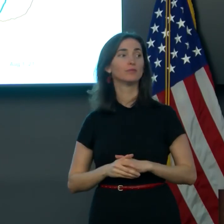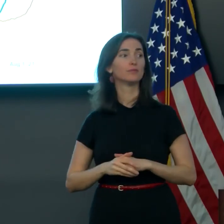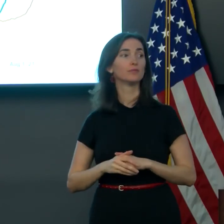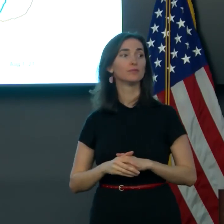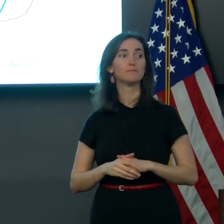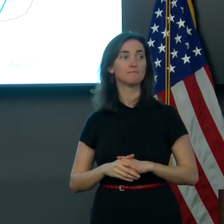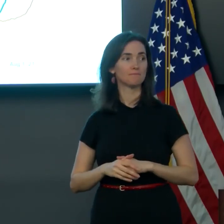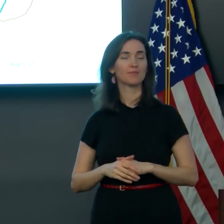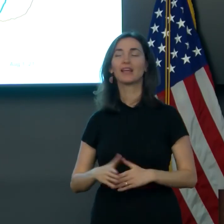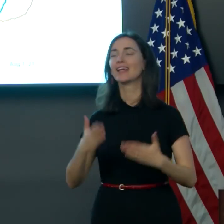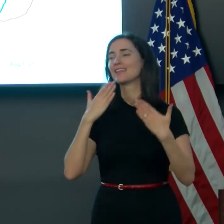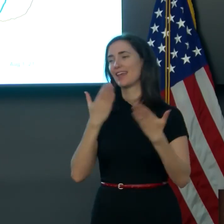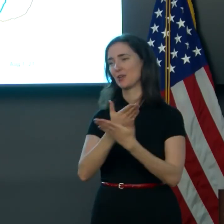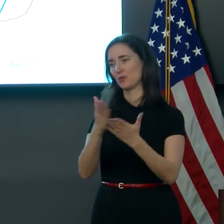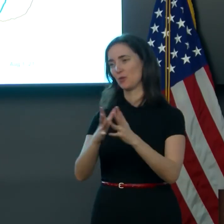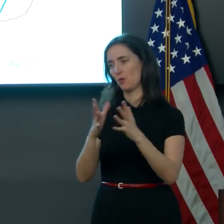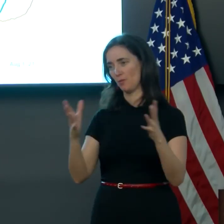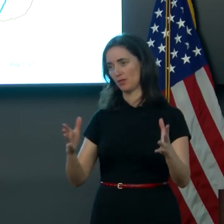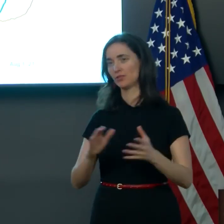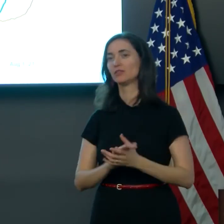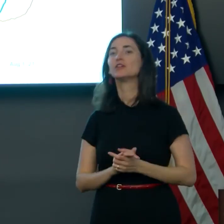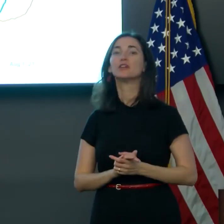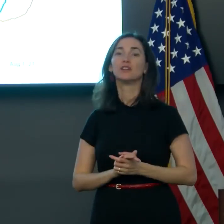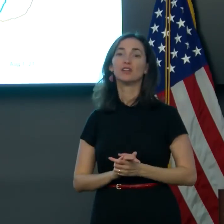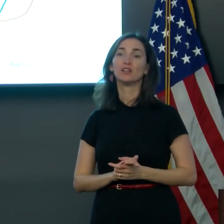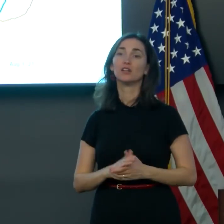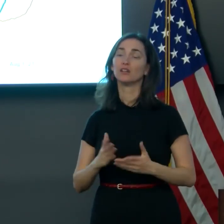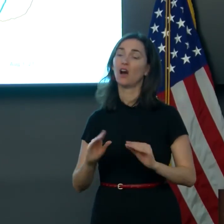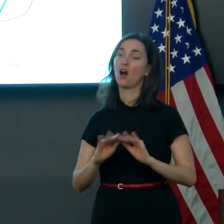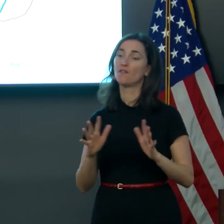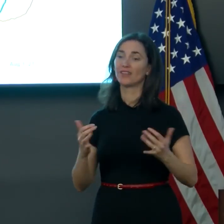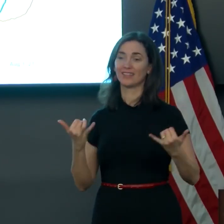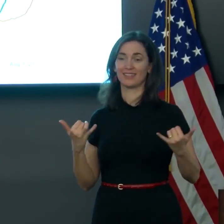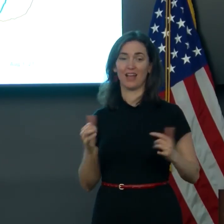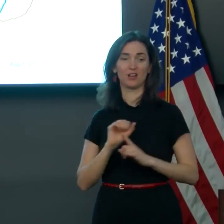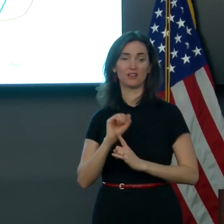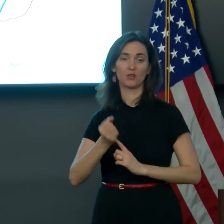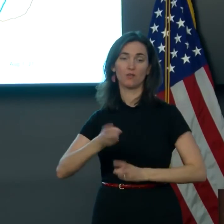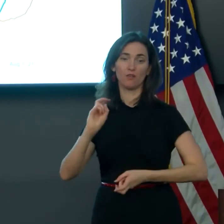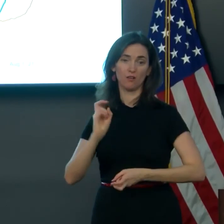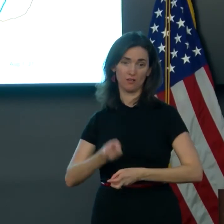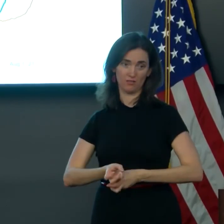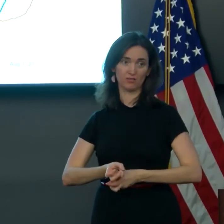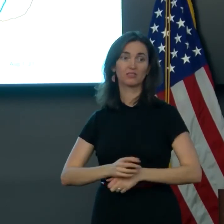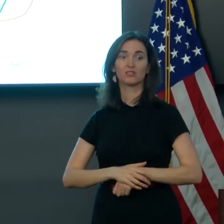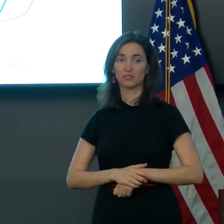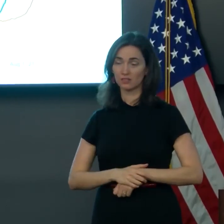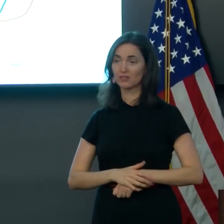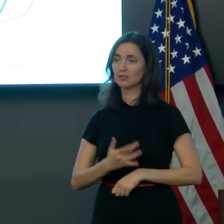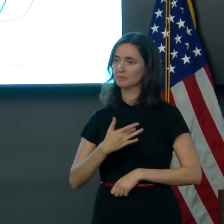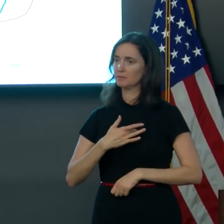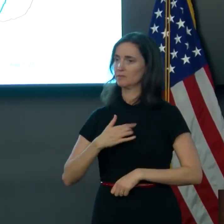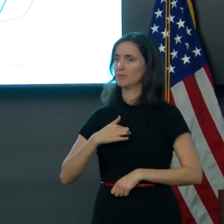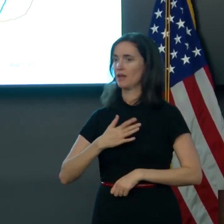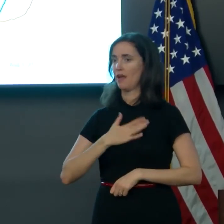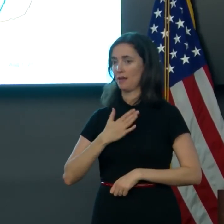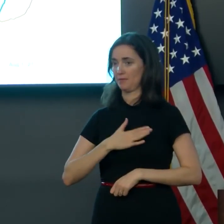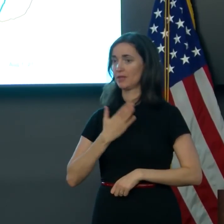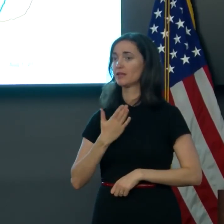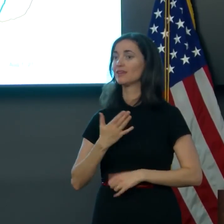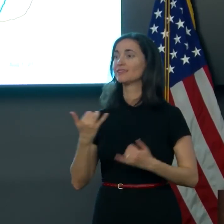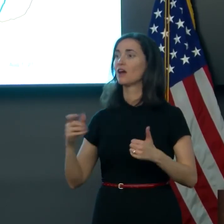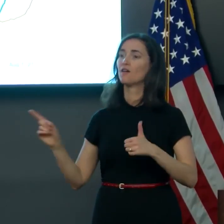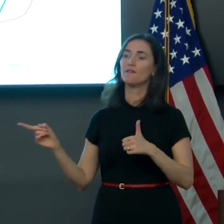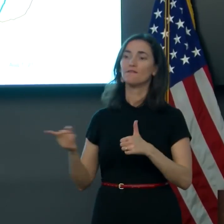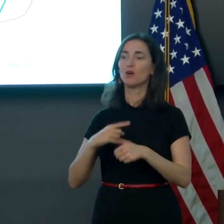Look, thank you very much. We are no doubt in a very difficult place. I am gratified that for the first